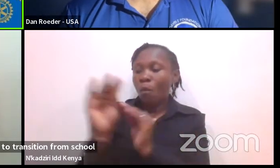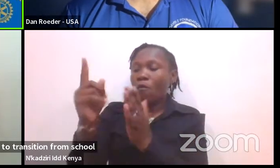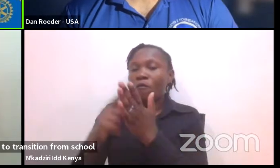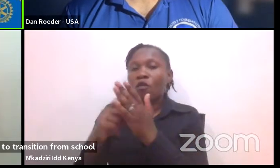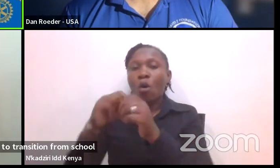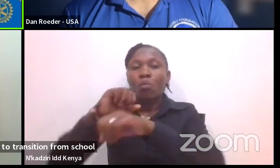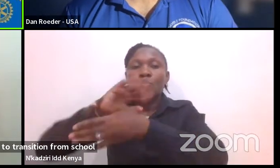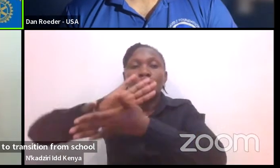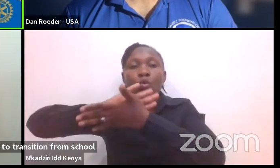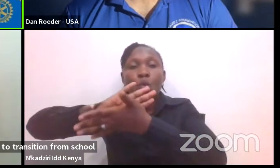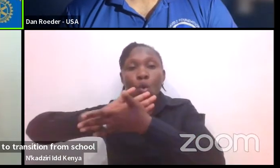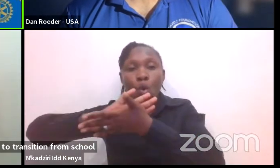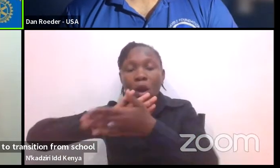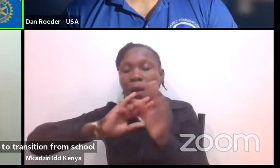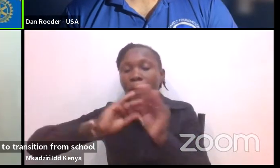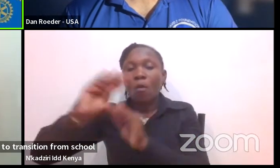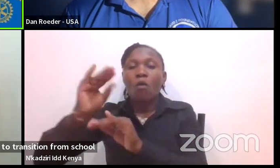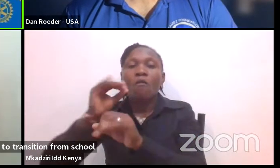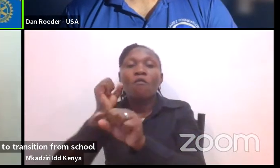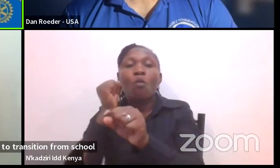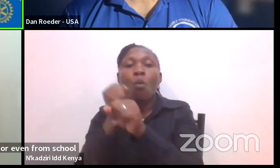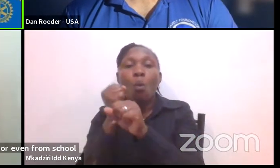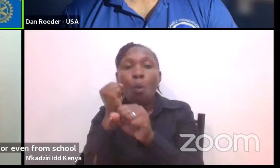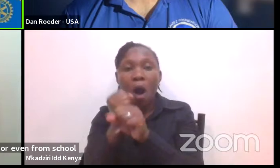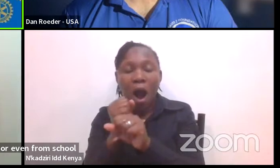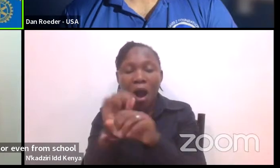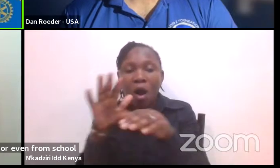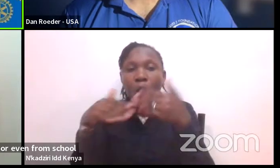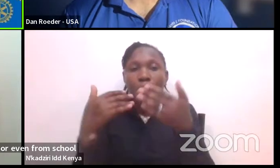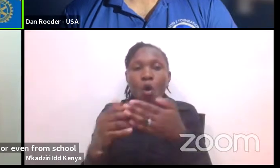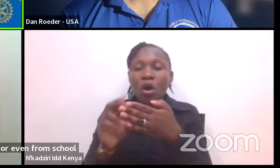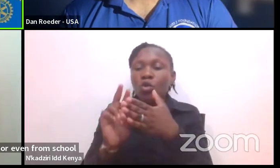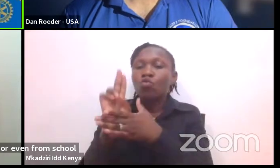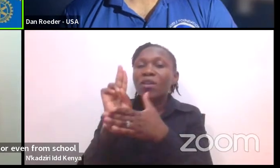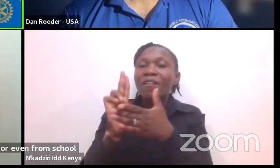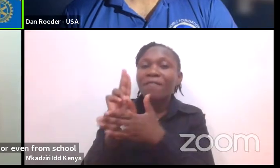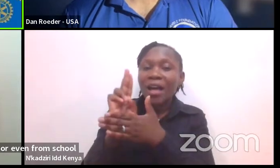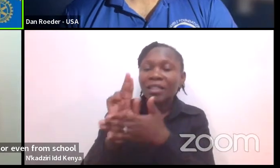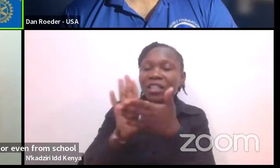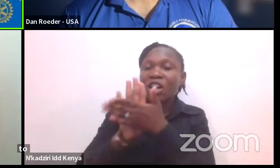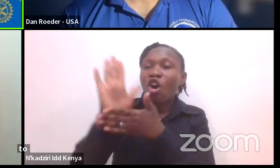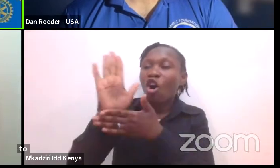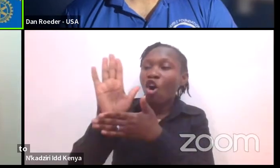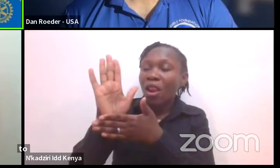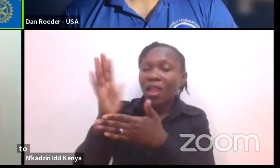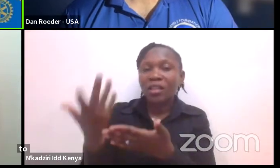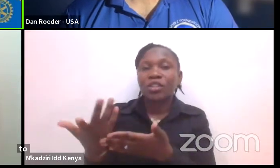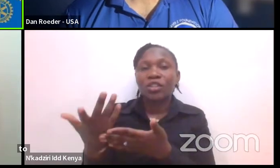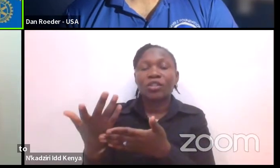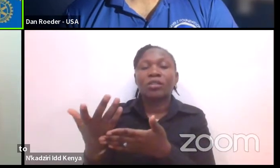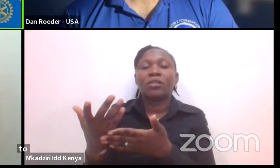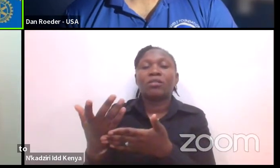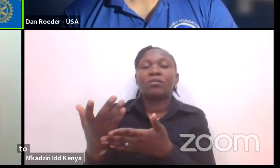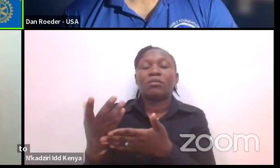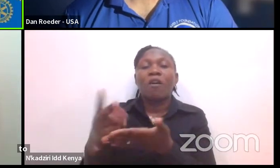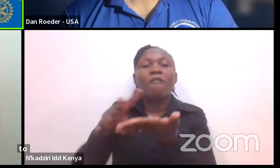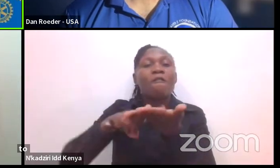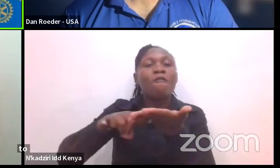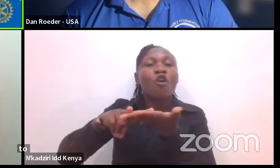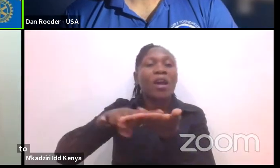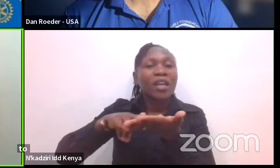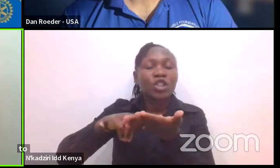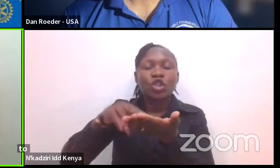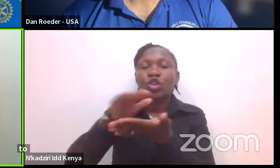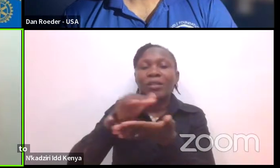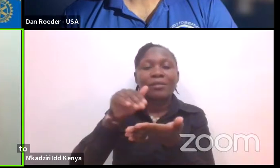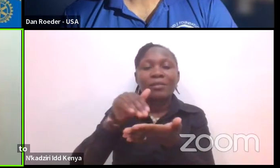from school to university, college, or vocational settings?